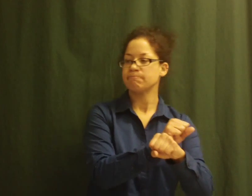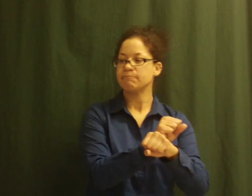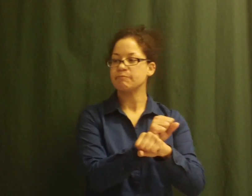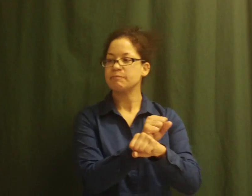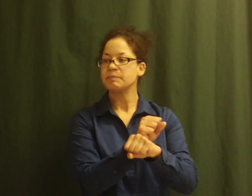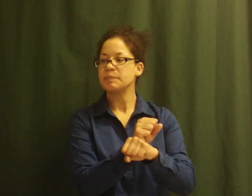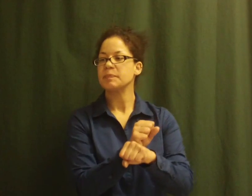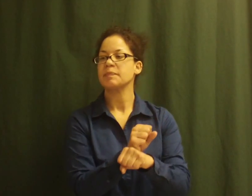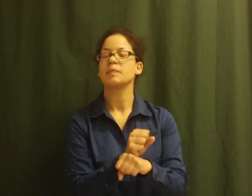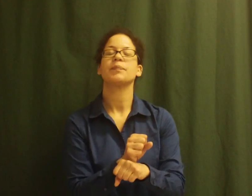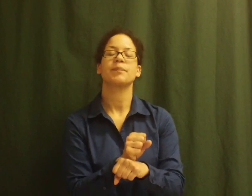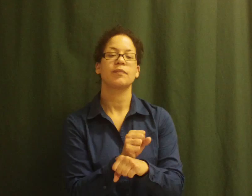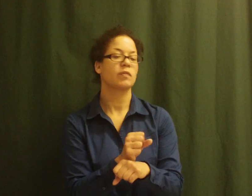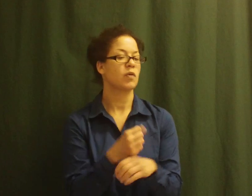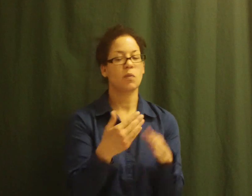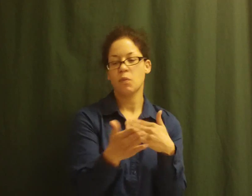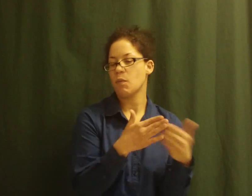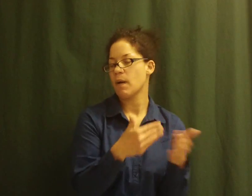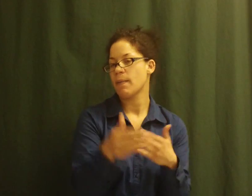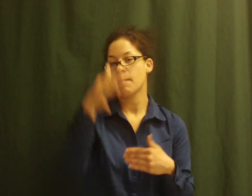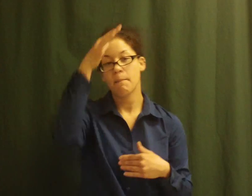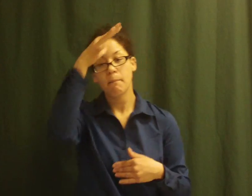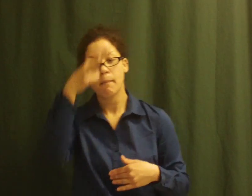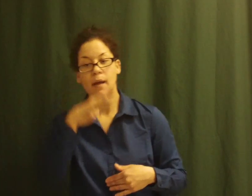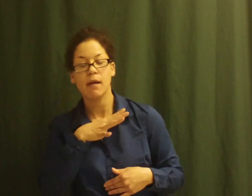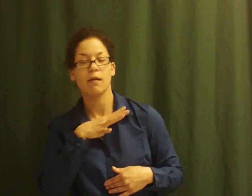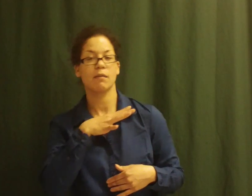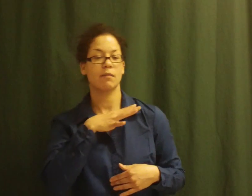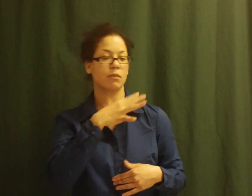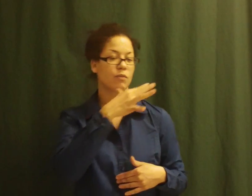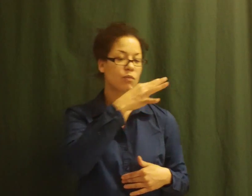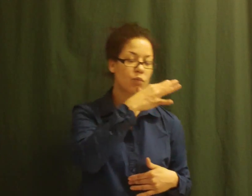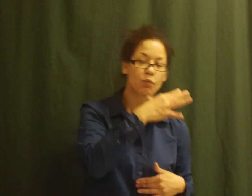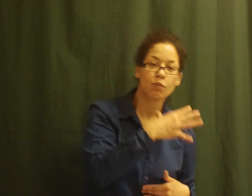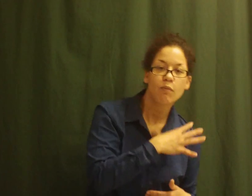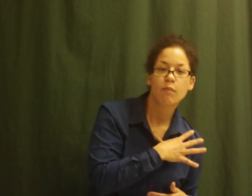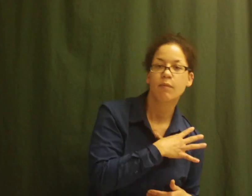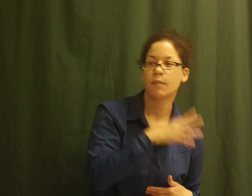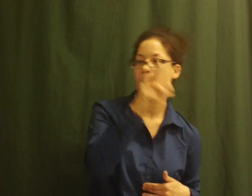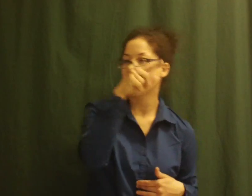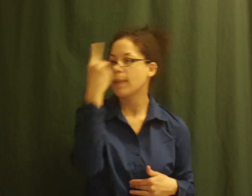regardless of whether they are male or female, black or white.